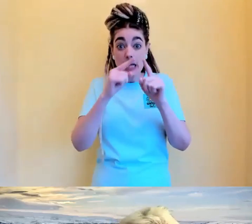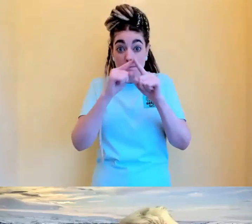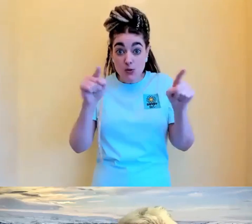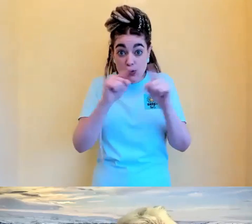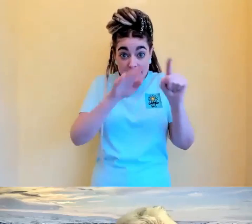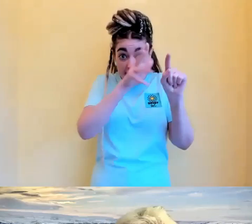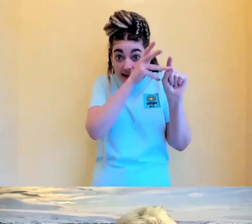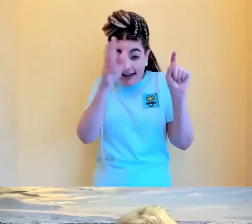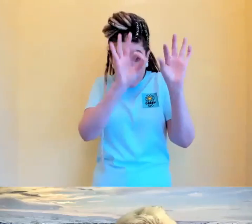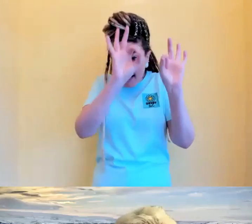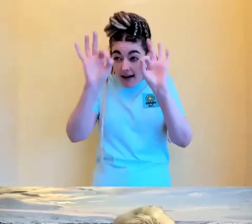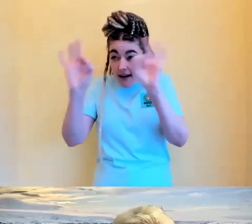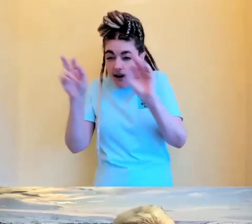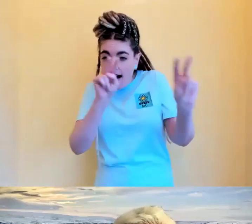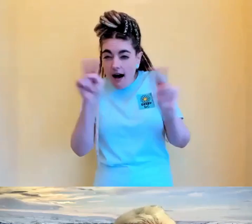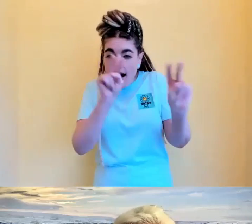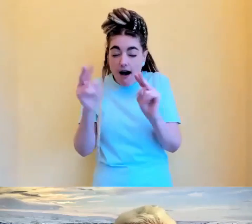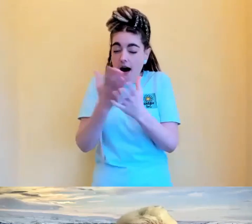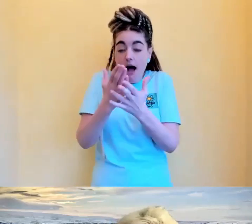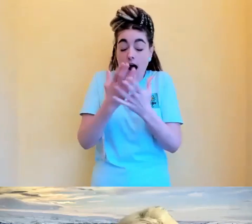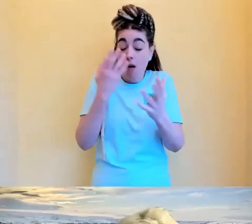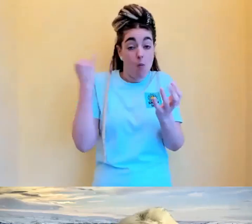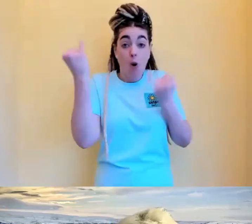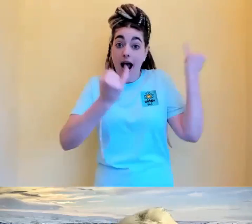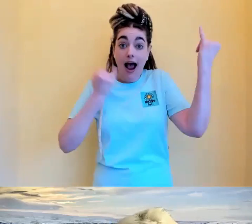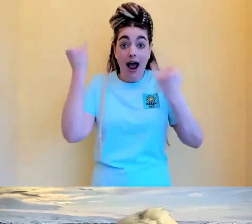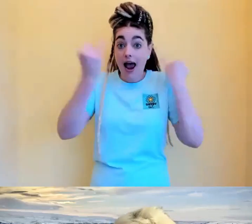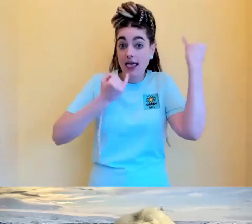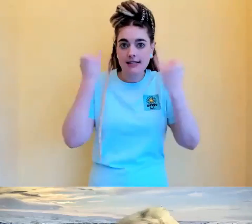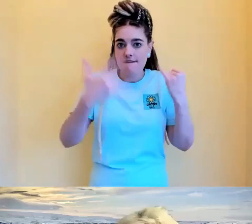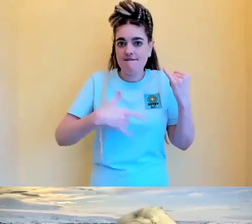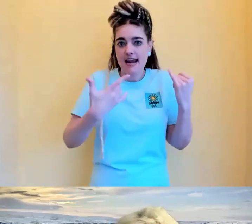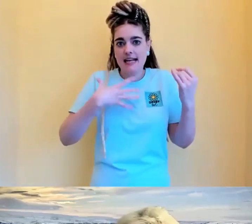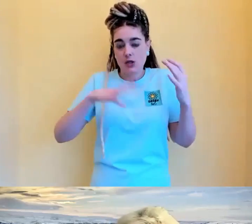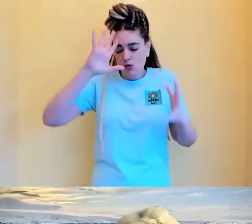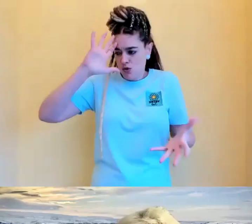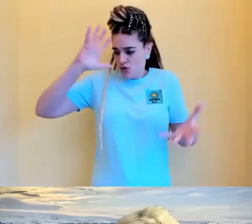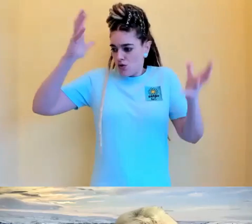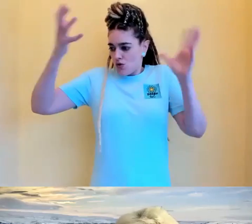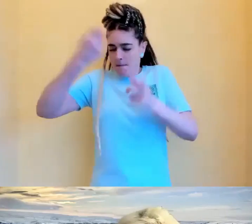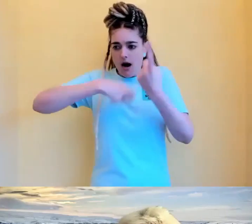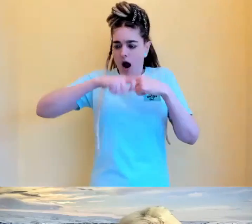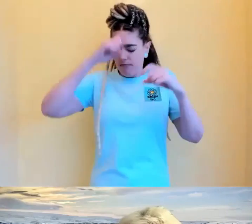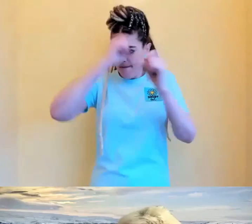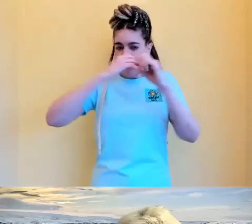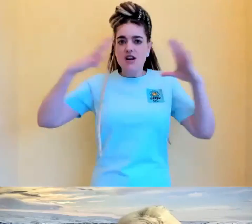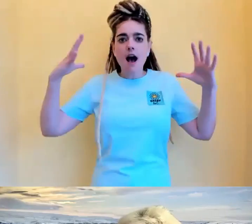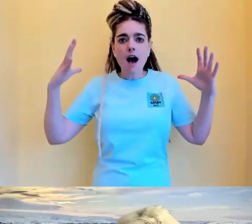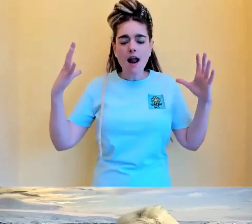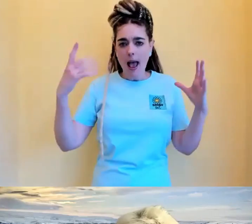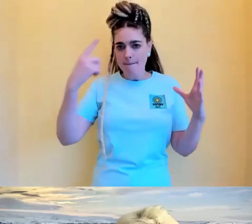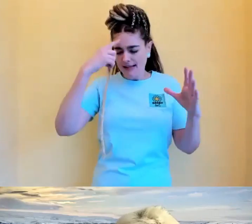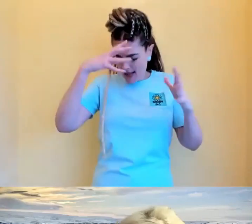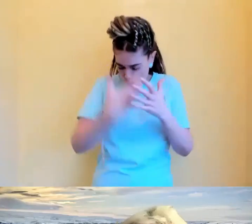mean, I need to go into another space to free myself up mentally, and having these little characters in there